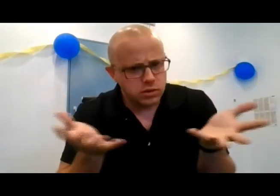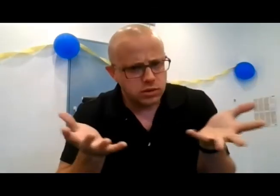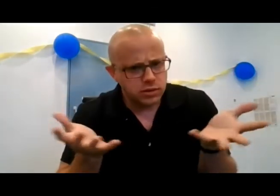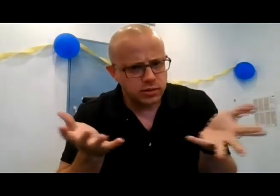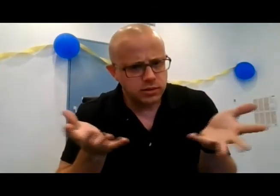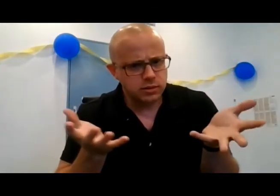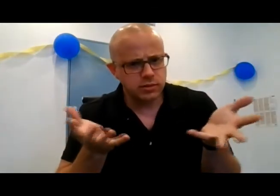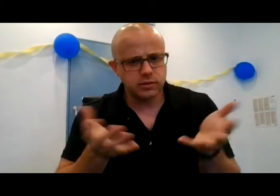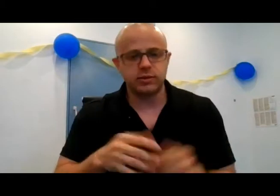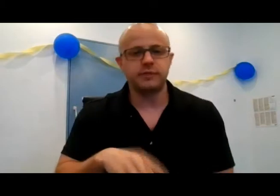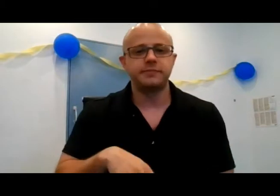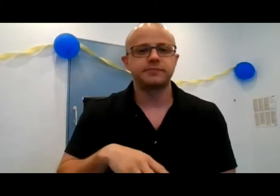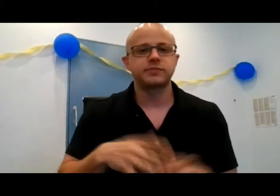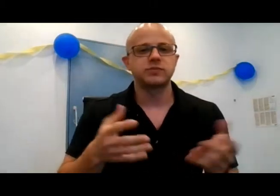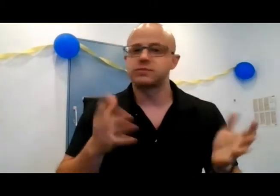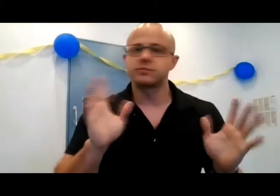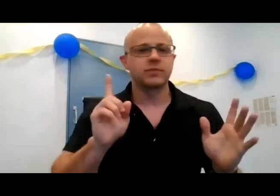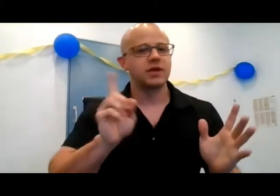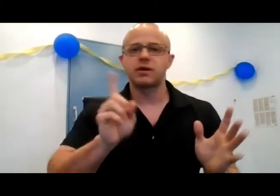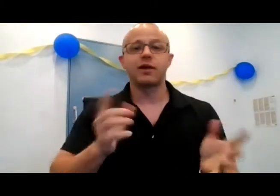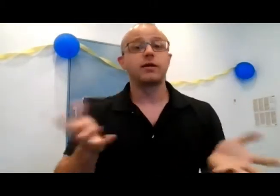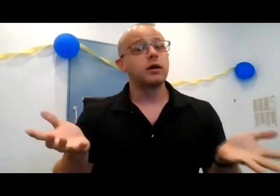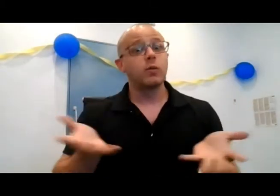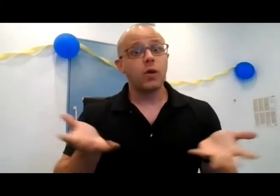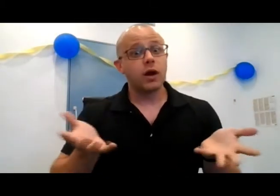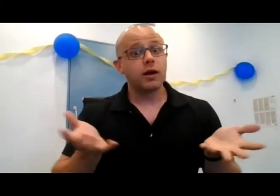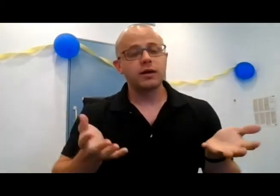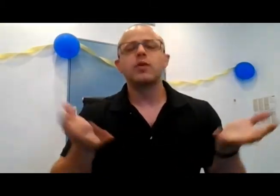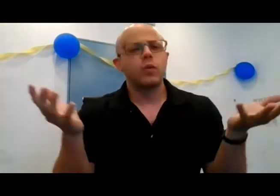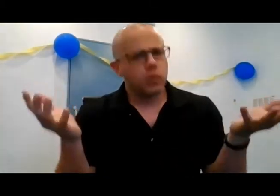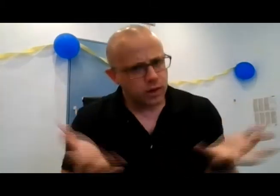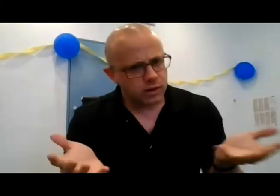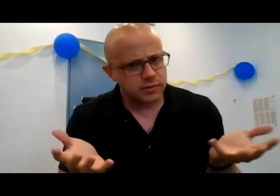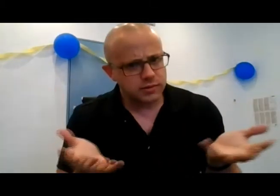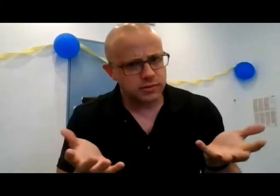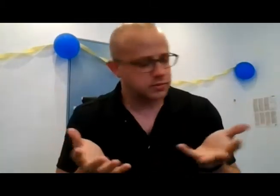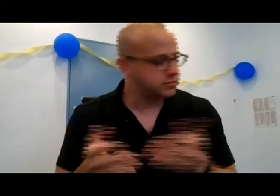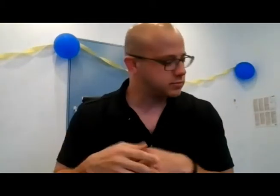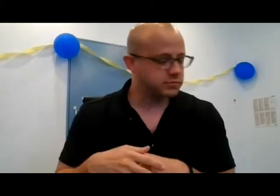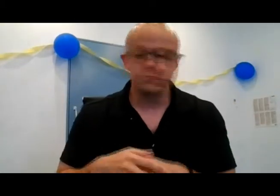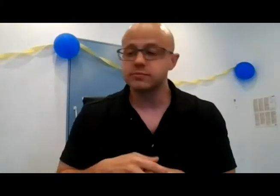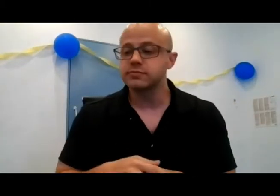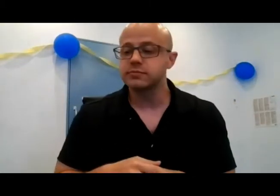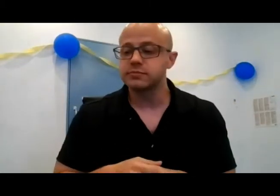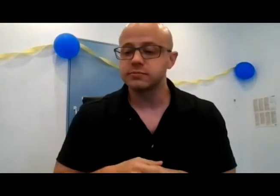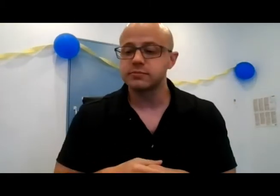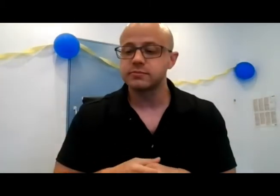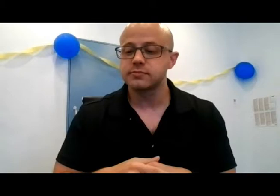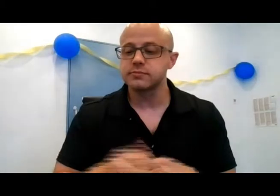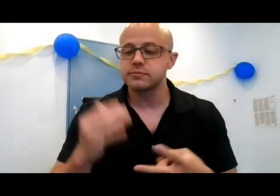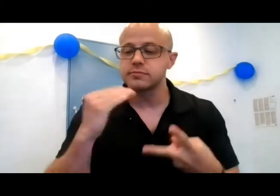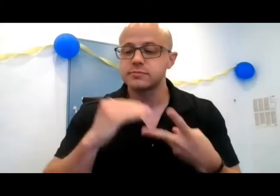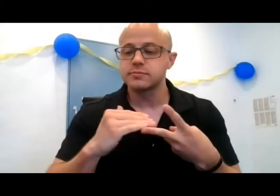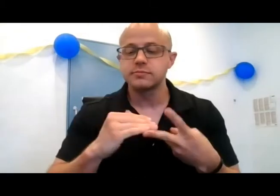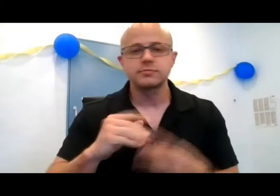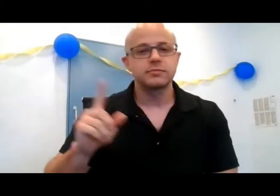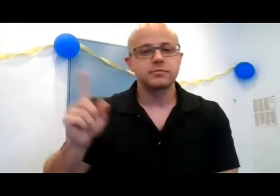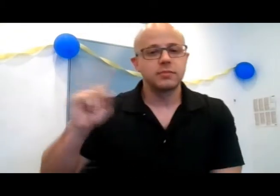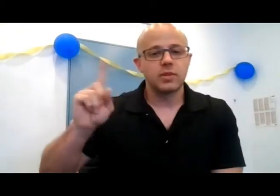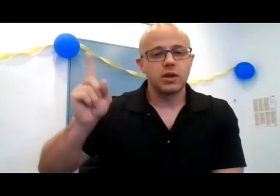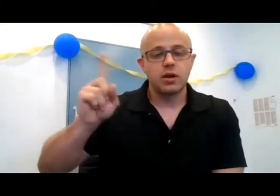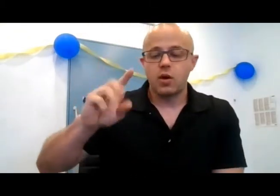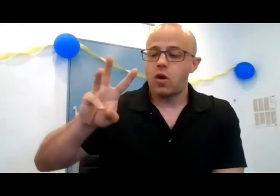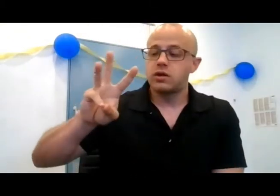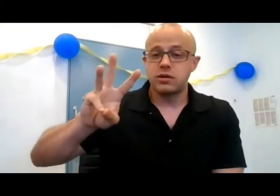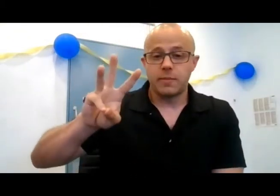Look at my facial expressions. My brows are down. It's down like what?